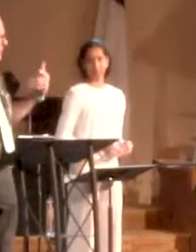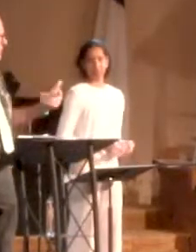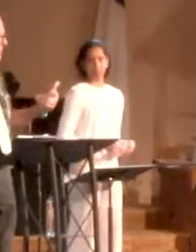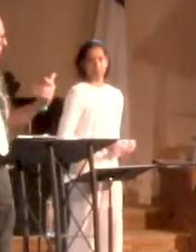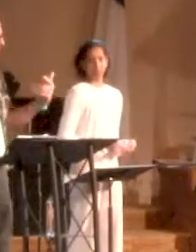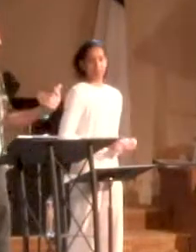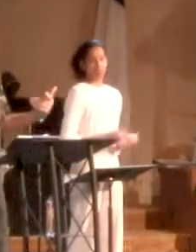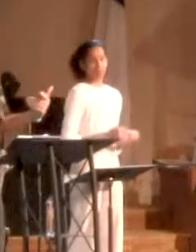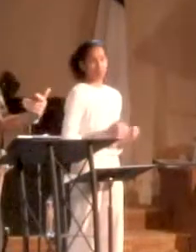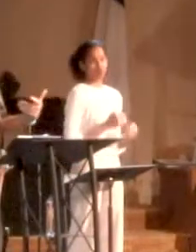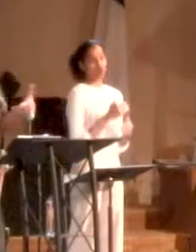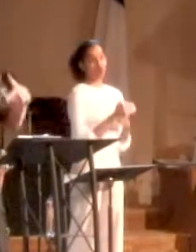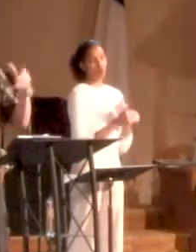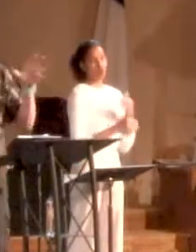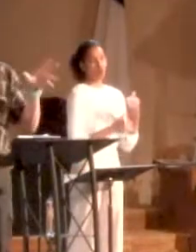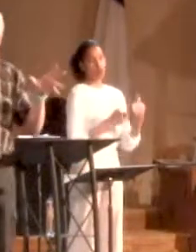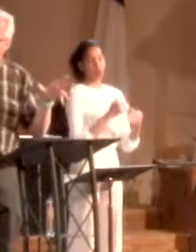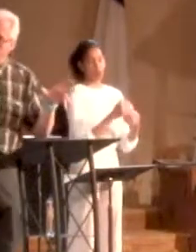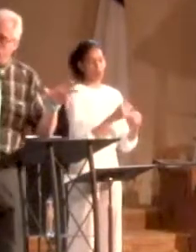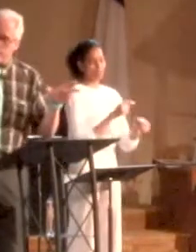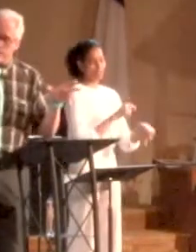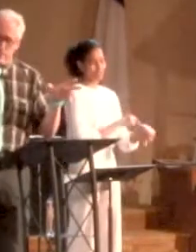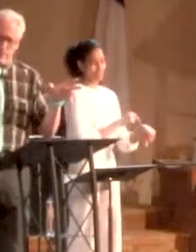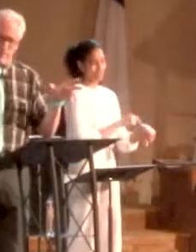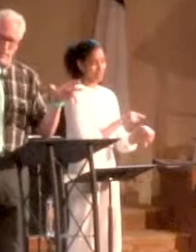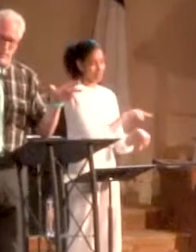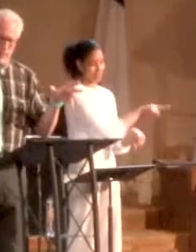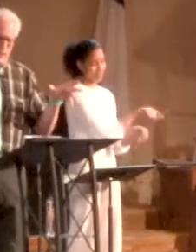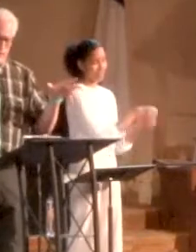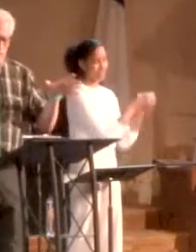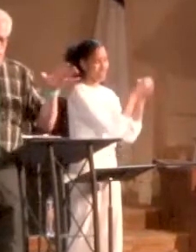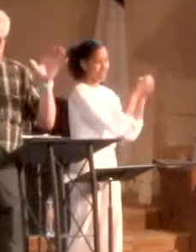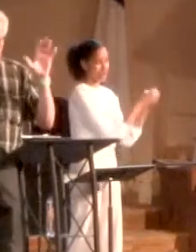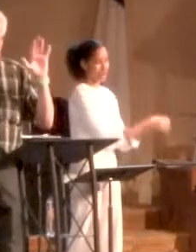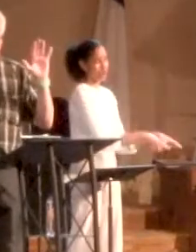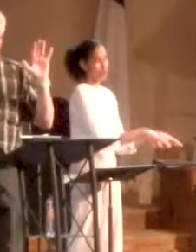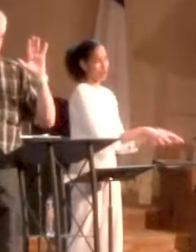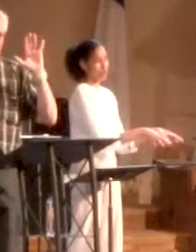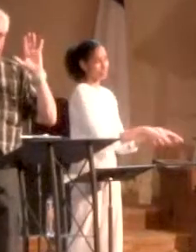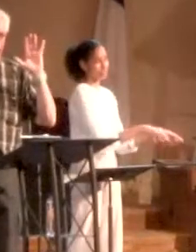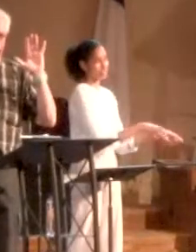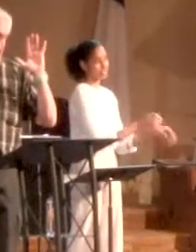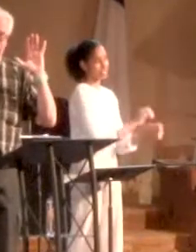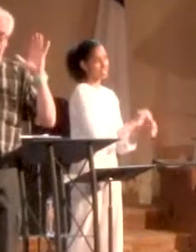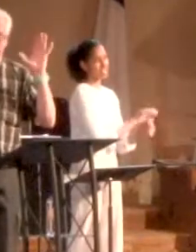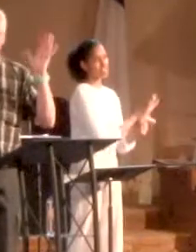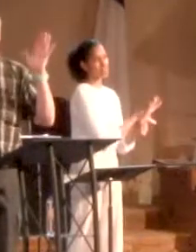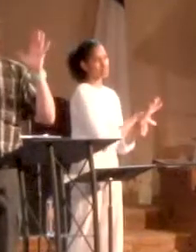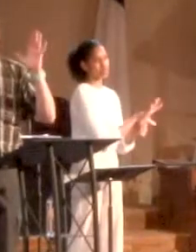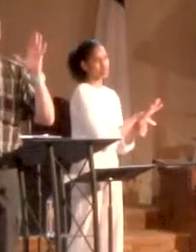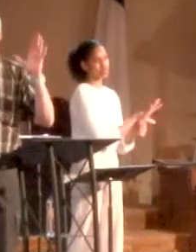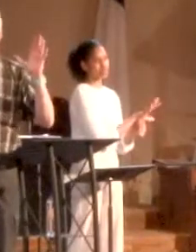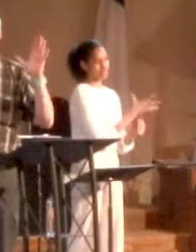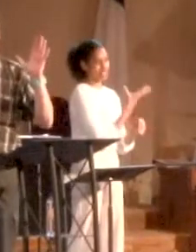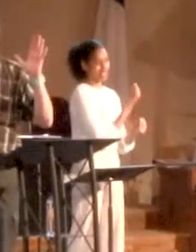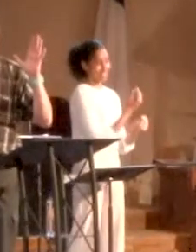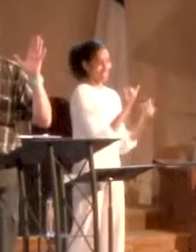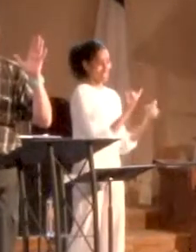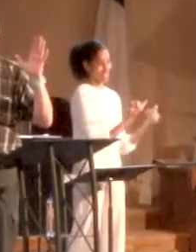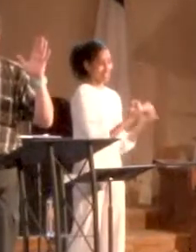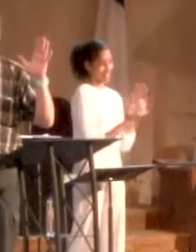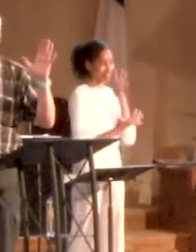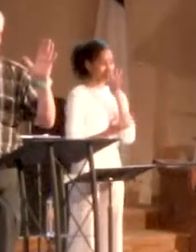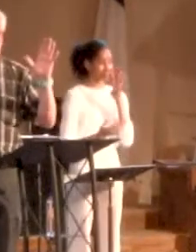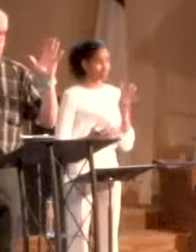Gradually, the Jerusalem old-timers lost influence and were effectively